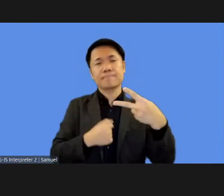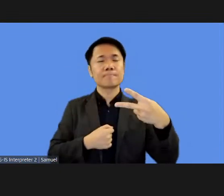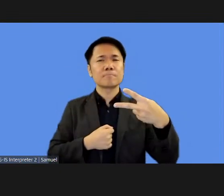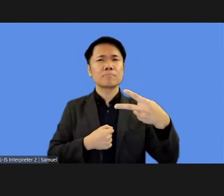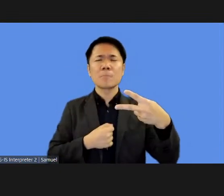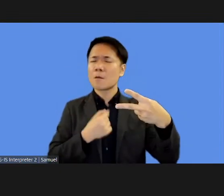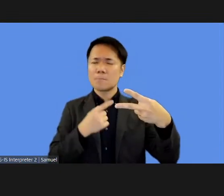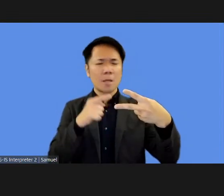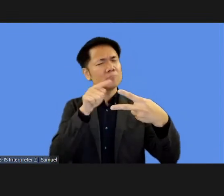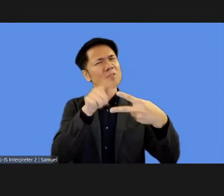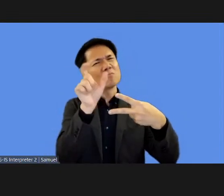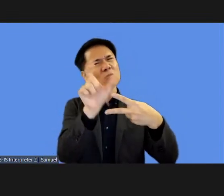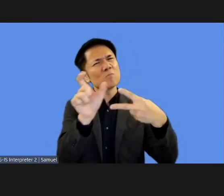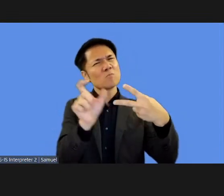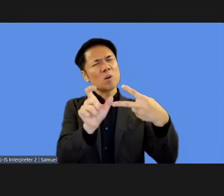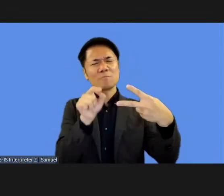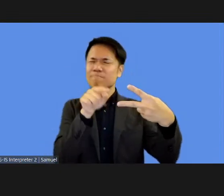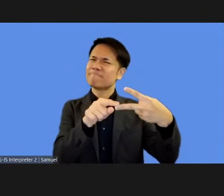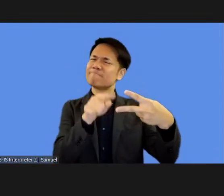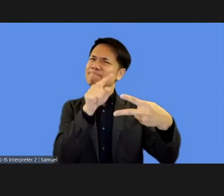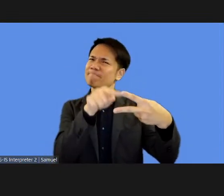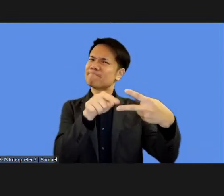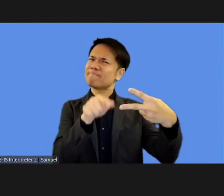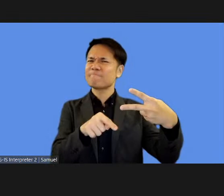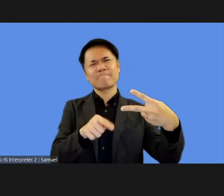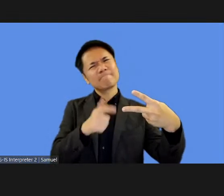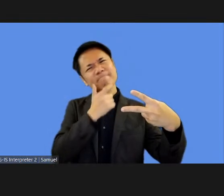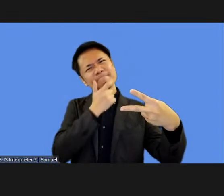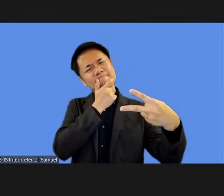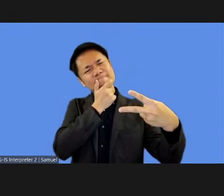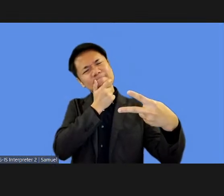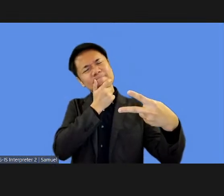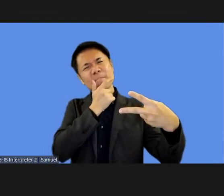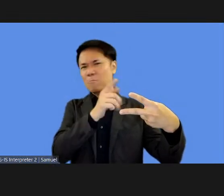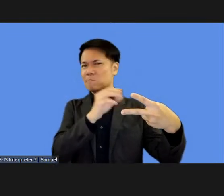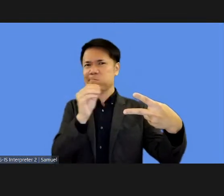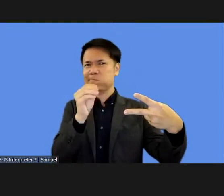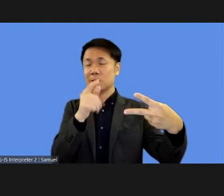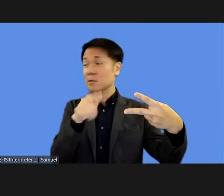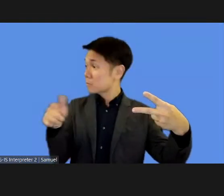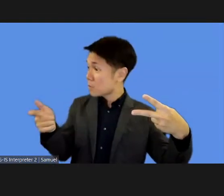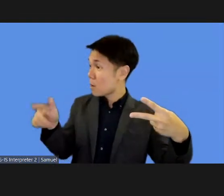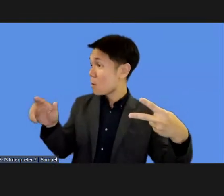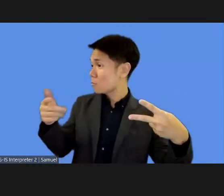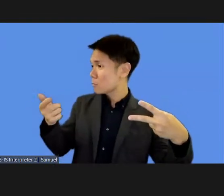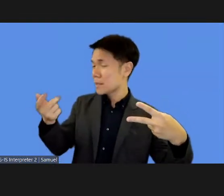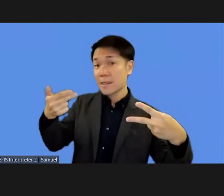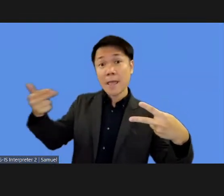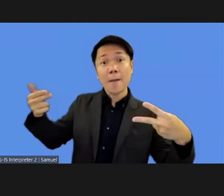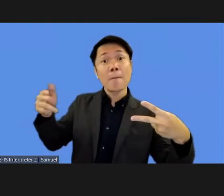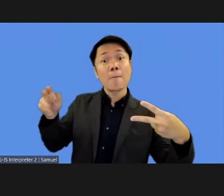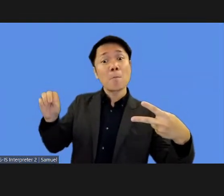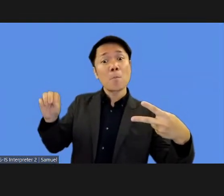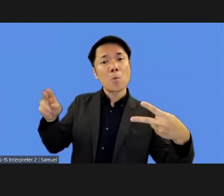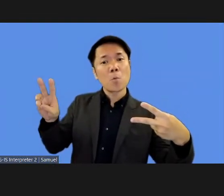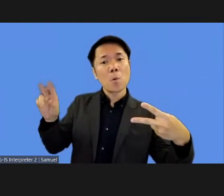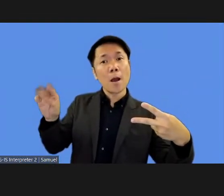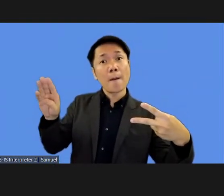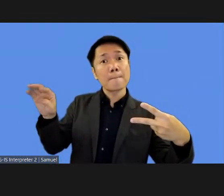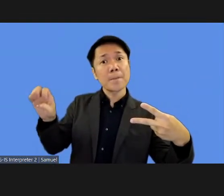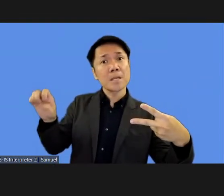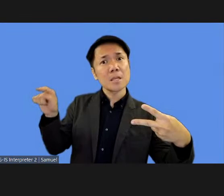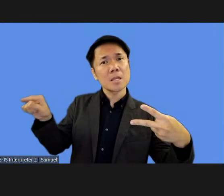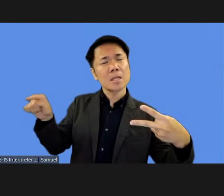or heard the integration message, as Mr. Moabi has suggested. Humans are hungry. They have